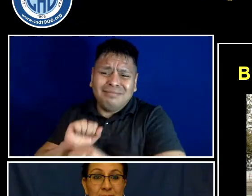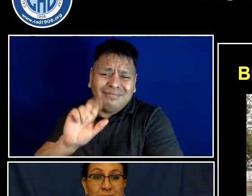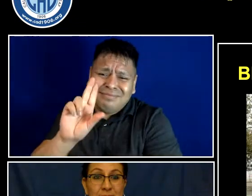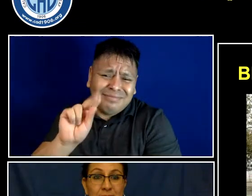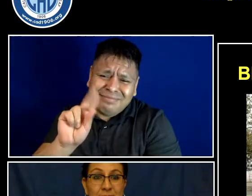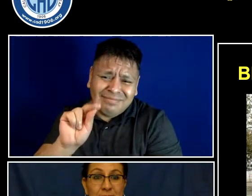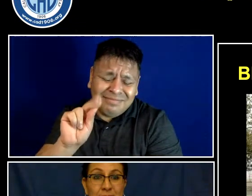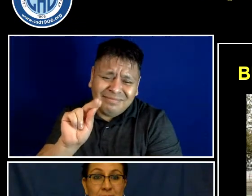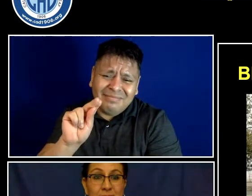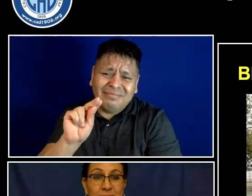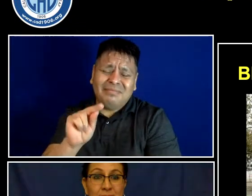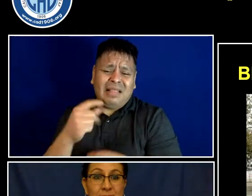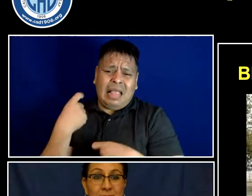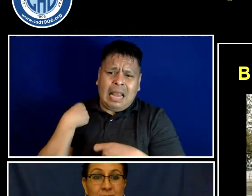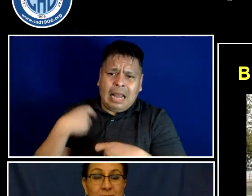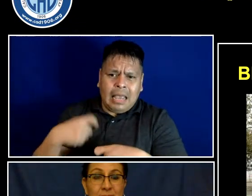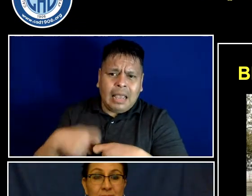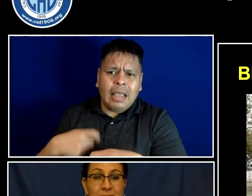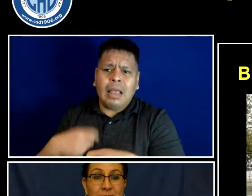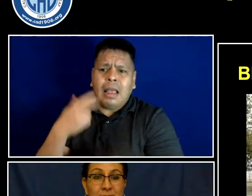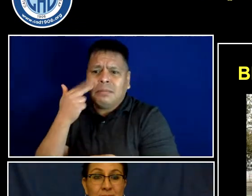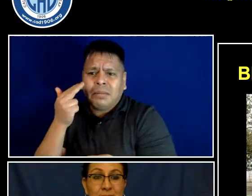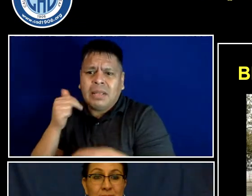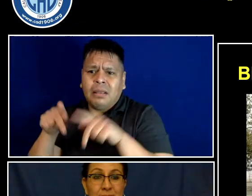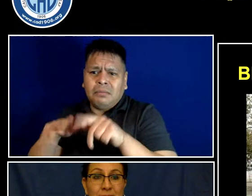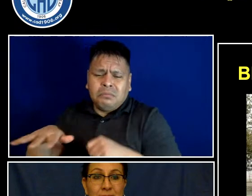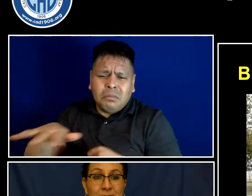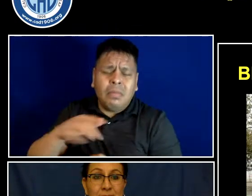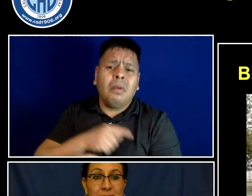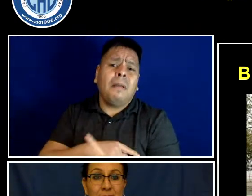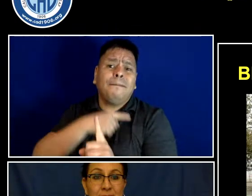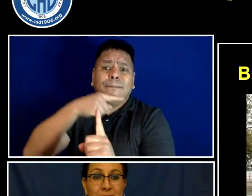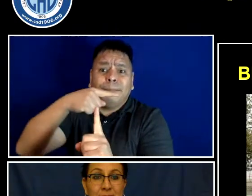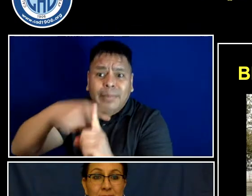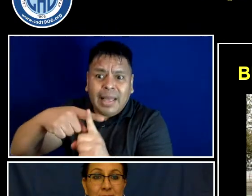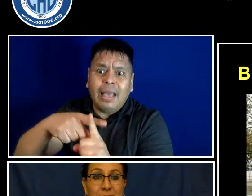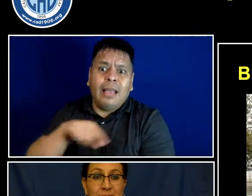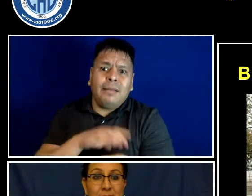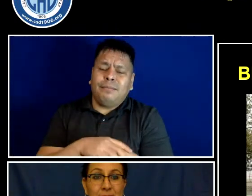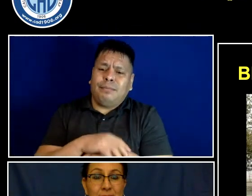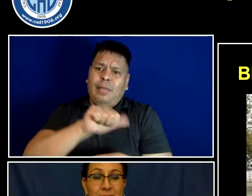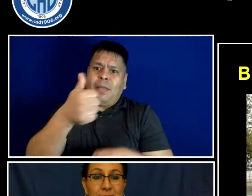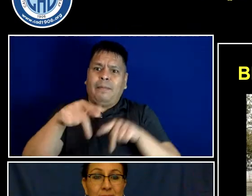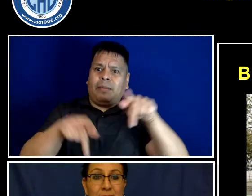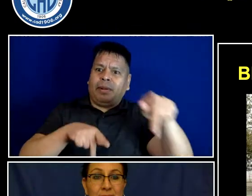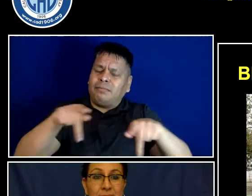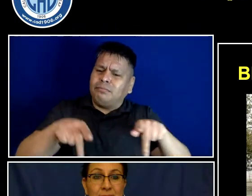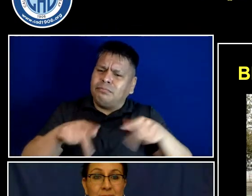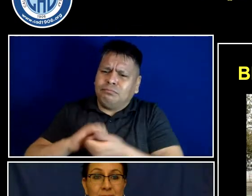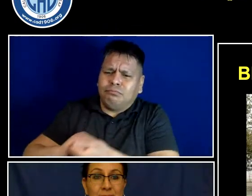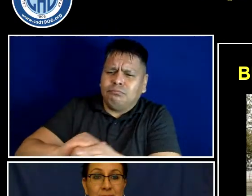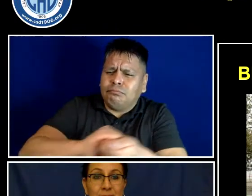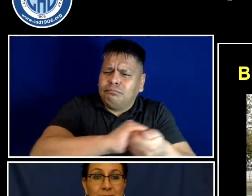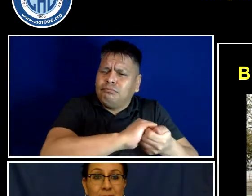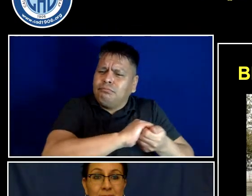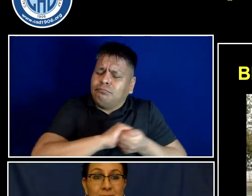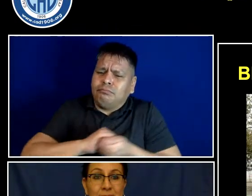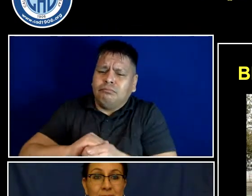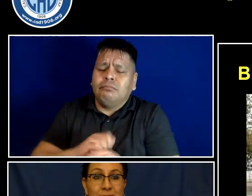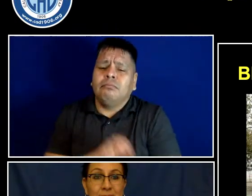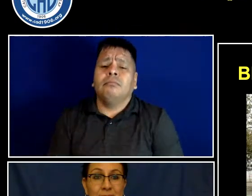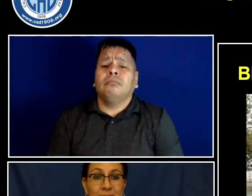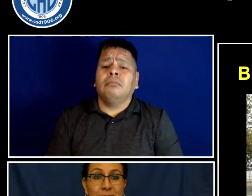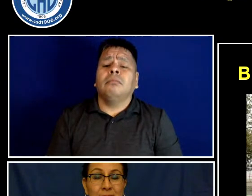Christopher Columbus should not be honored and celebrated. And I like to add that it's not just the Black community, but also the